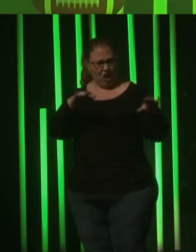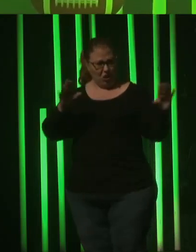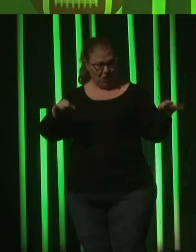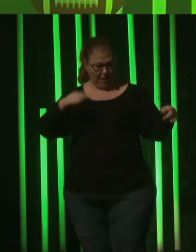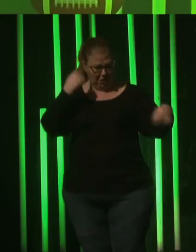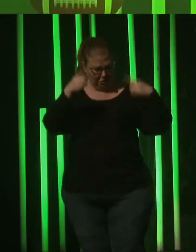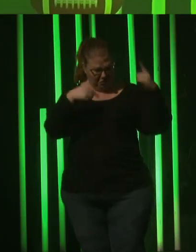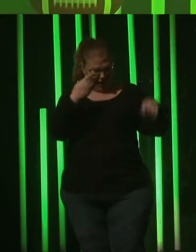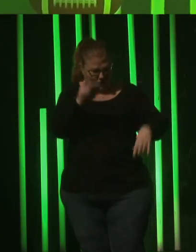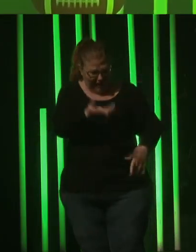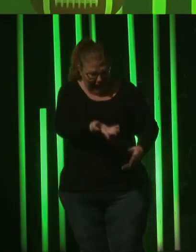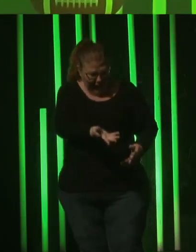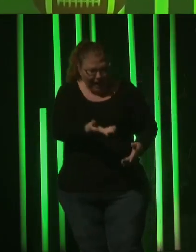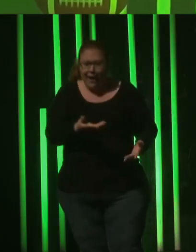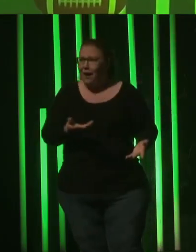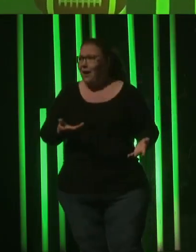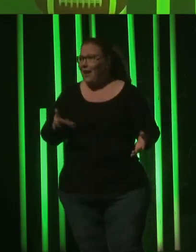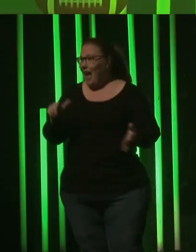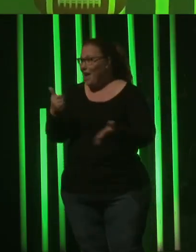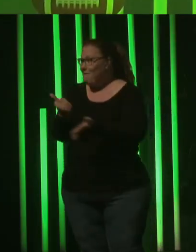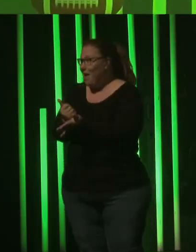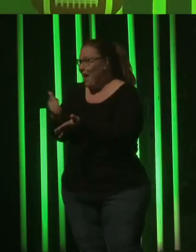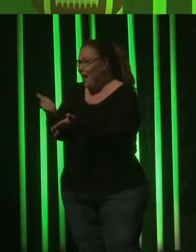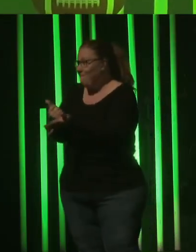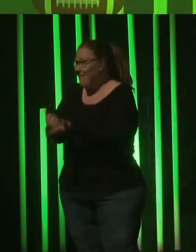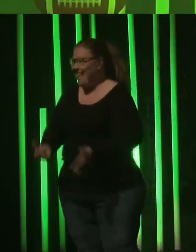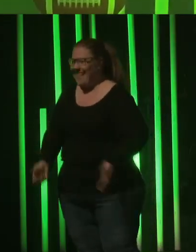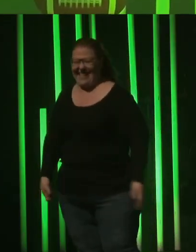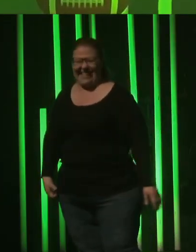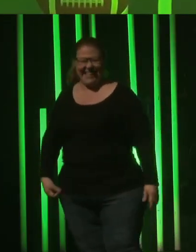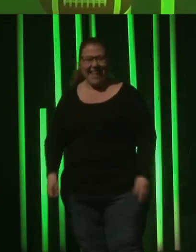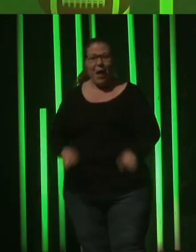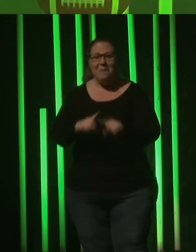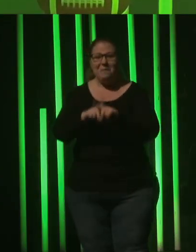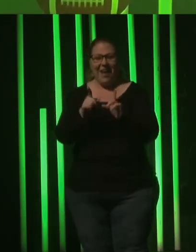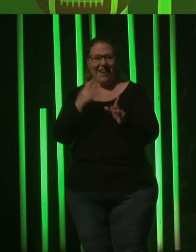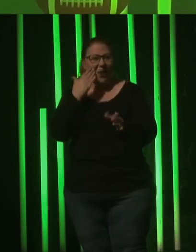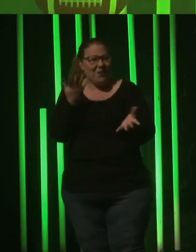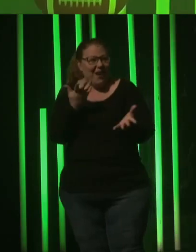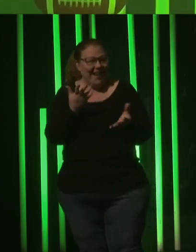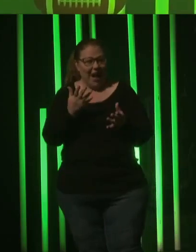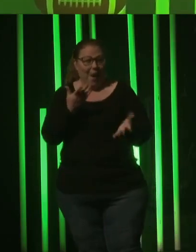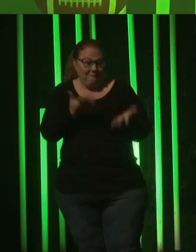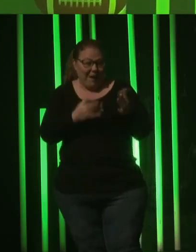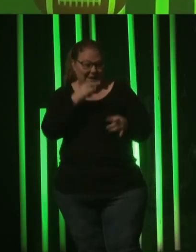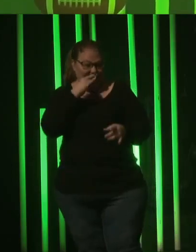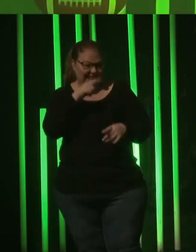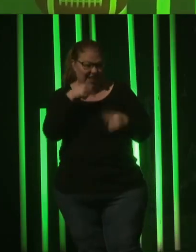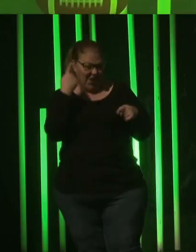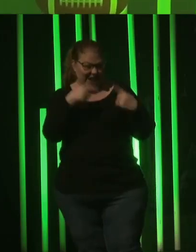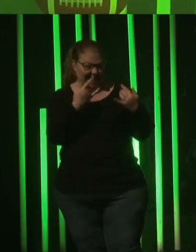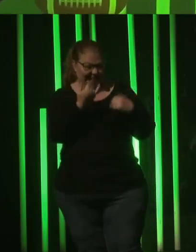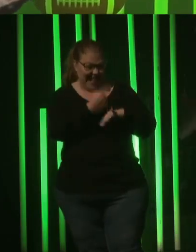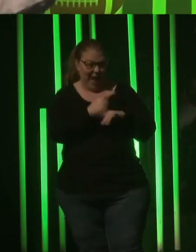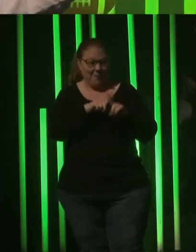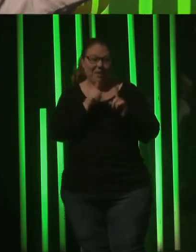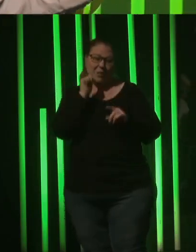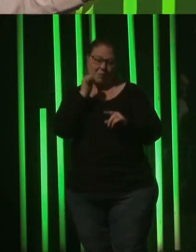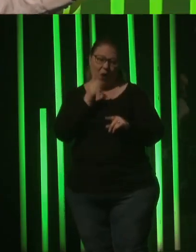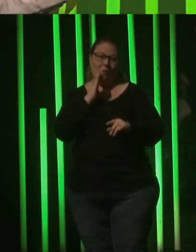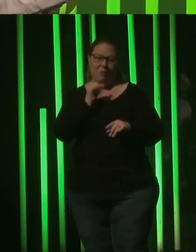they've gone crazy. And you may say, amen. But you know what, though? They may be crazy today, but tomorrow they're going to work it